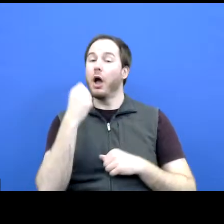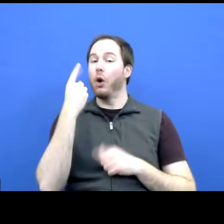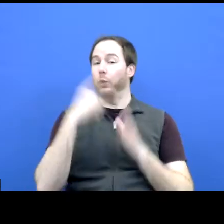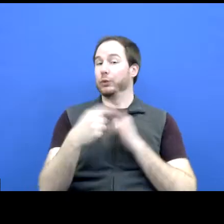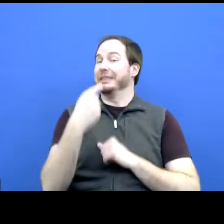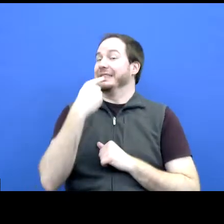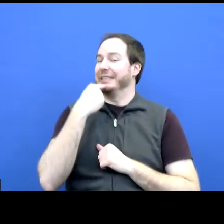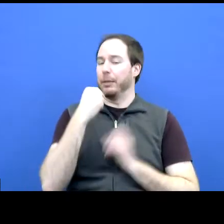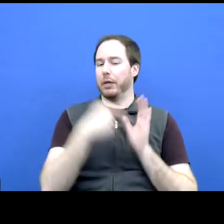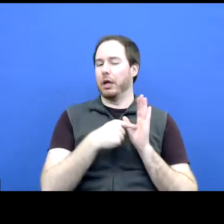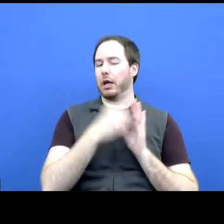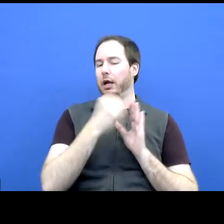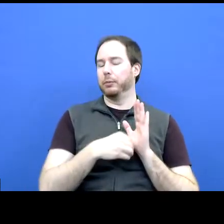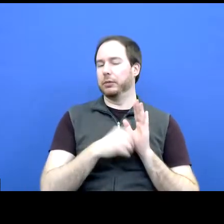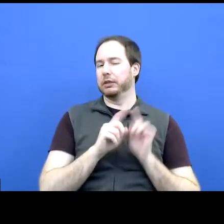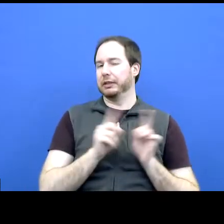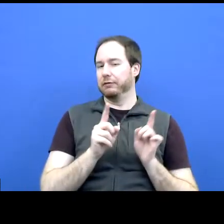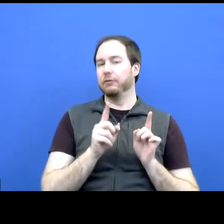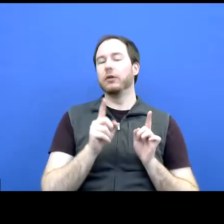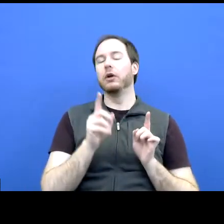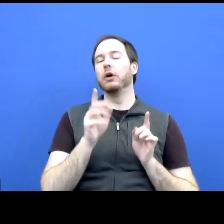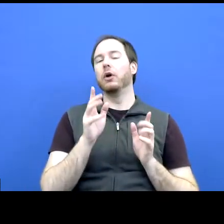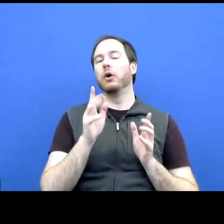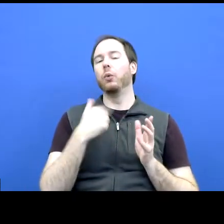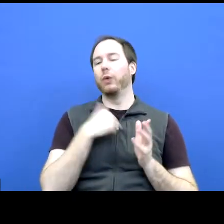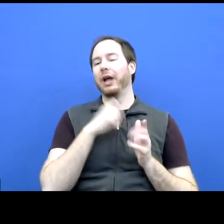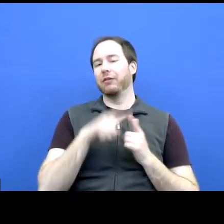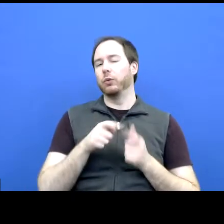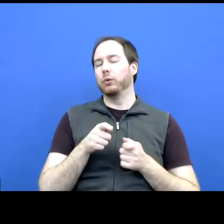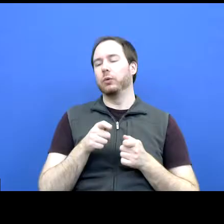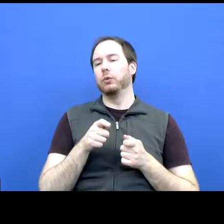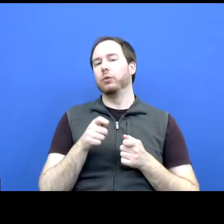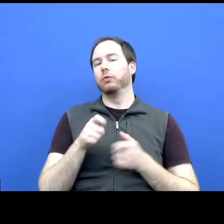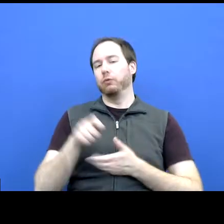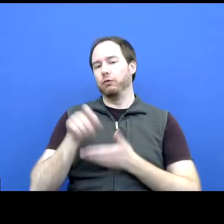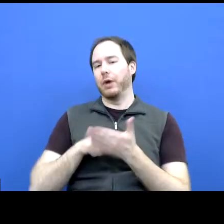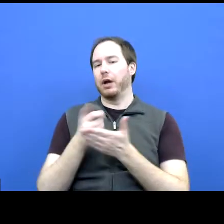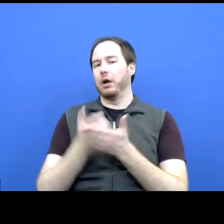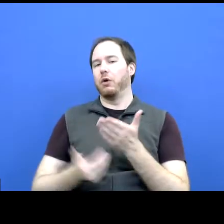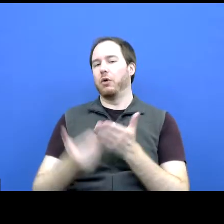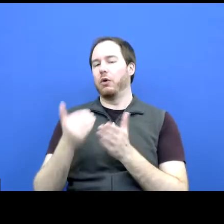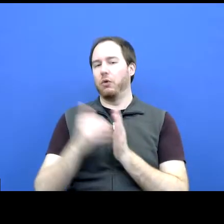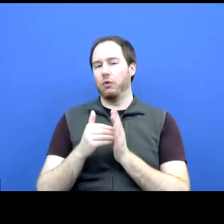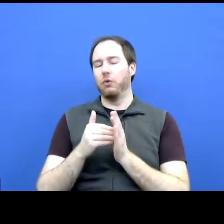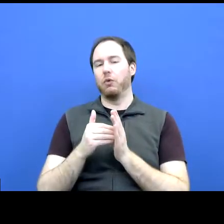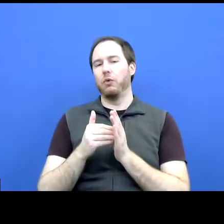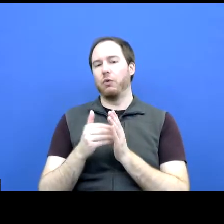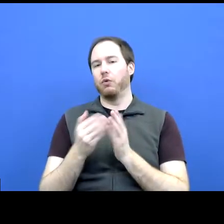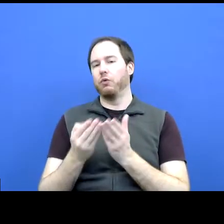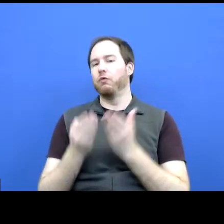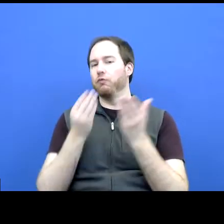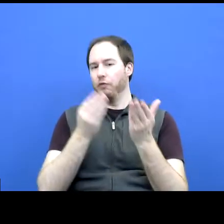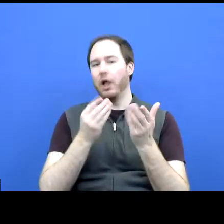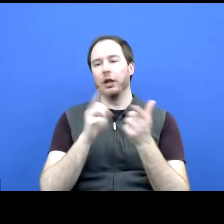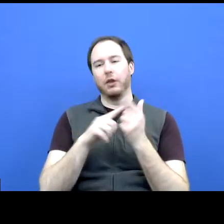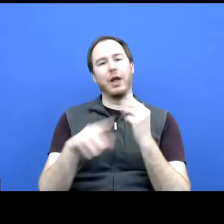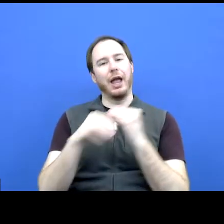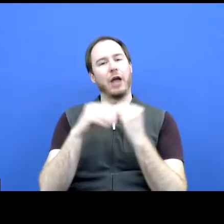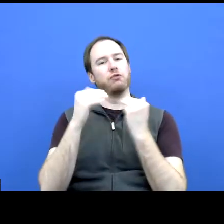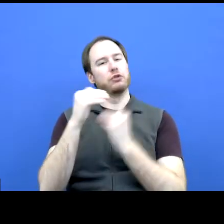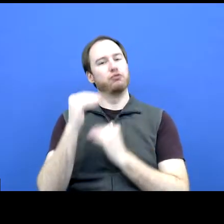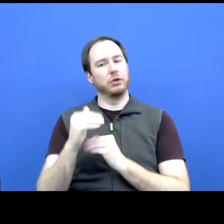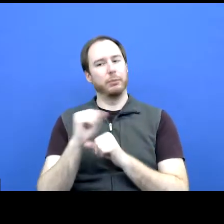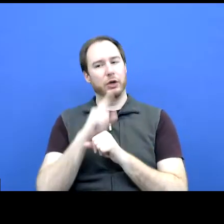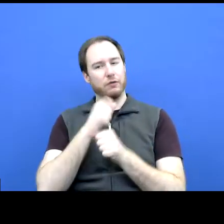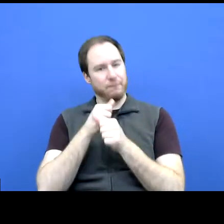that. But so to pass that, we would have to write a resolution that puts restrictions on the special